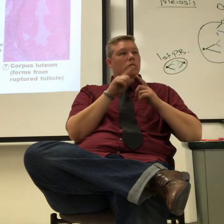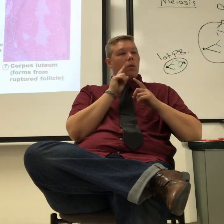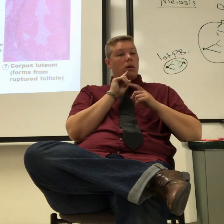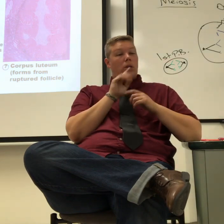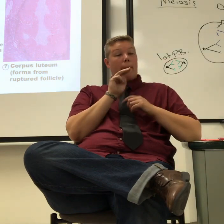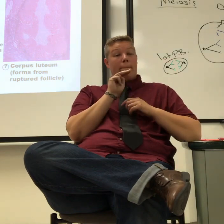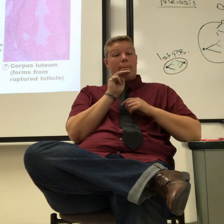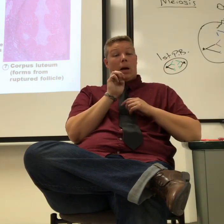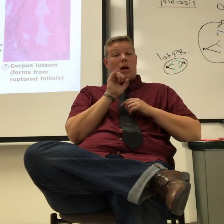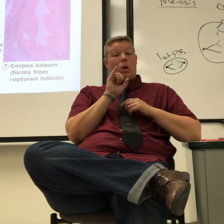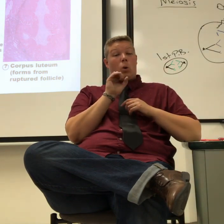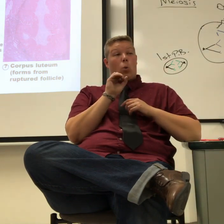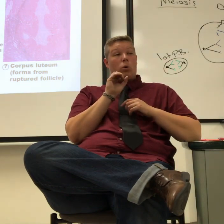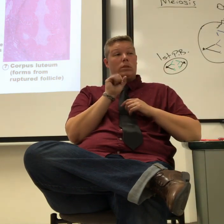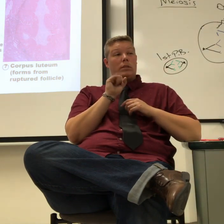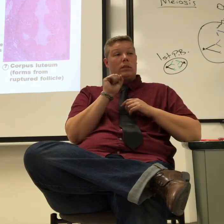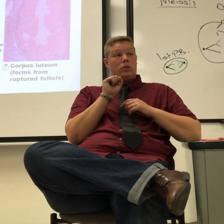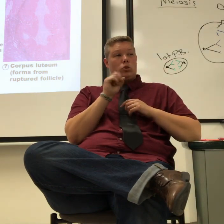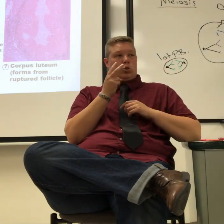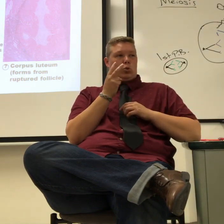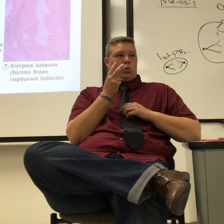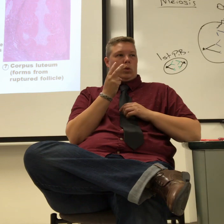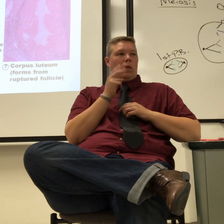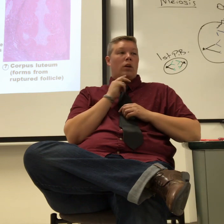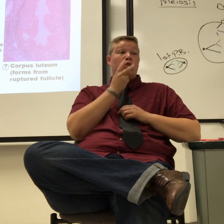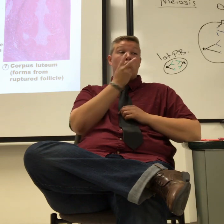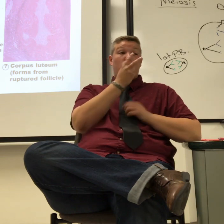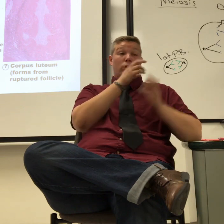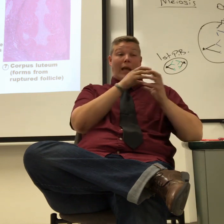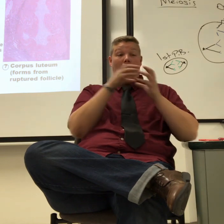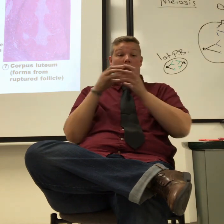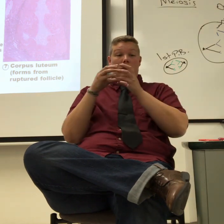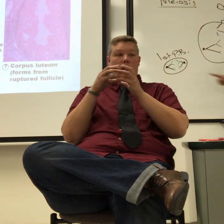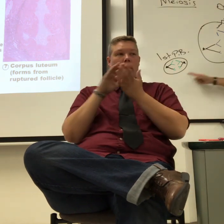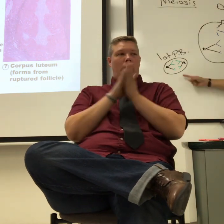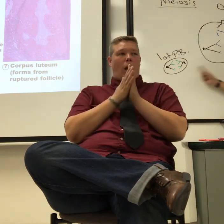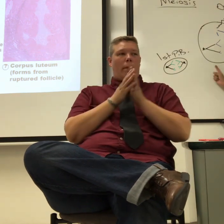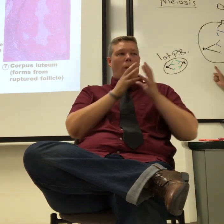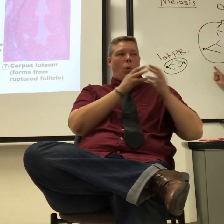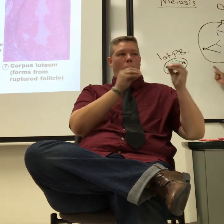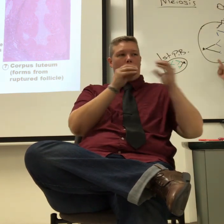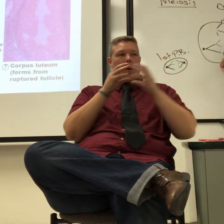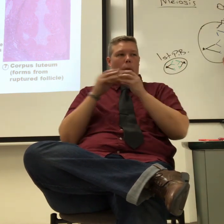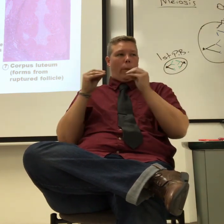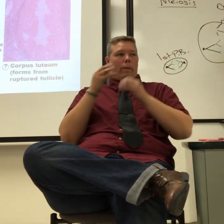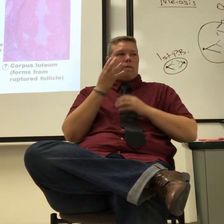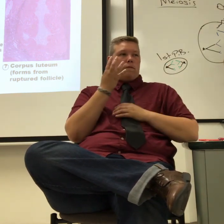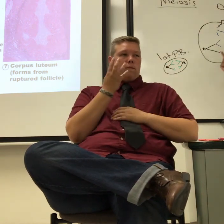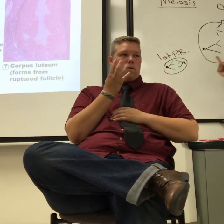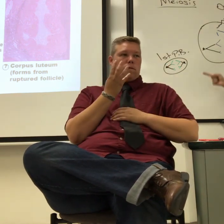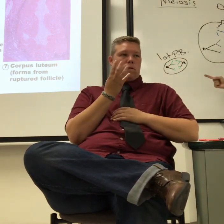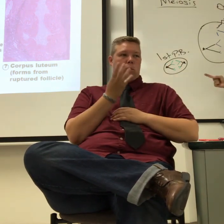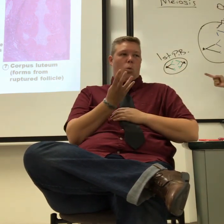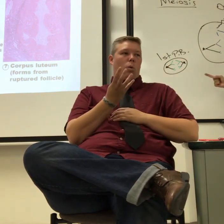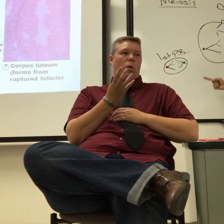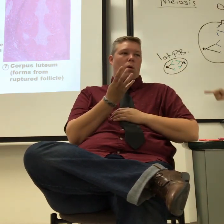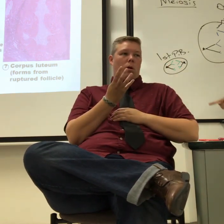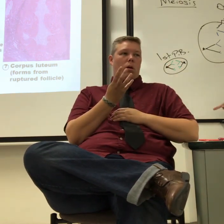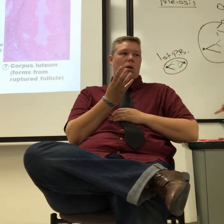2. 2 cells becoming 4. Okay? This is one cell, this is one cell. They're going to become